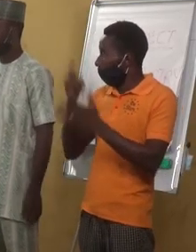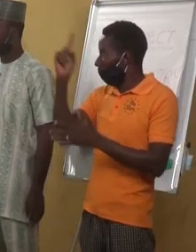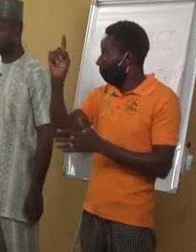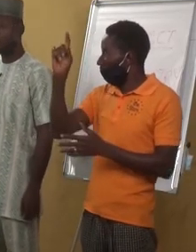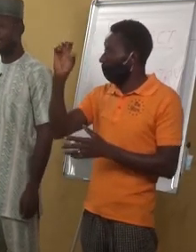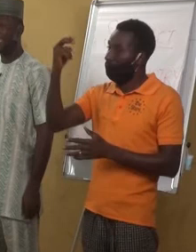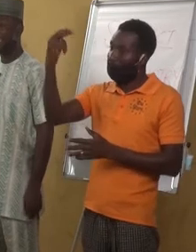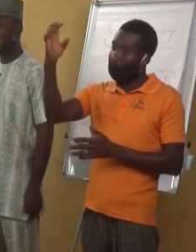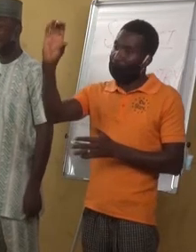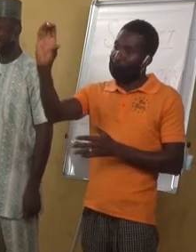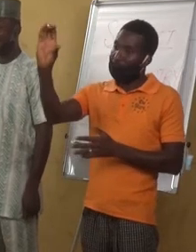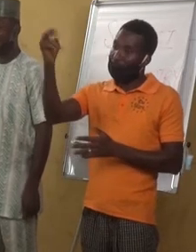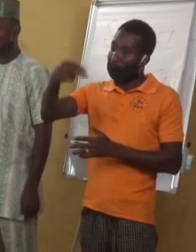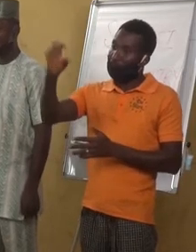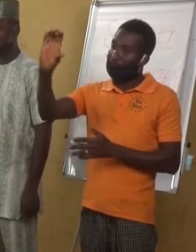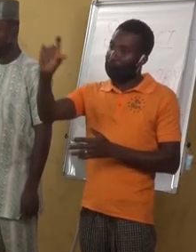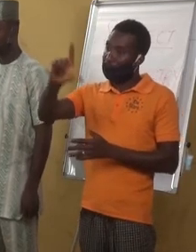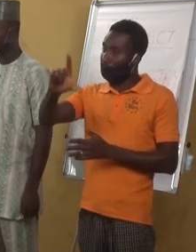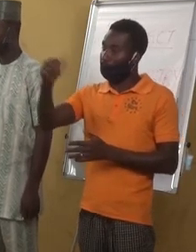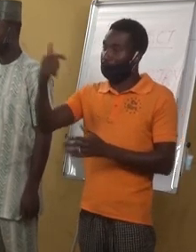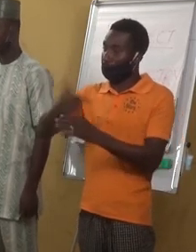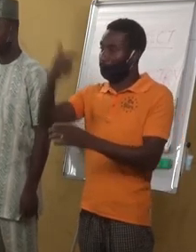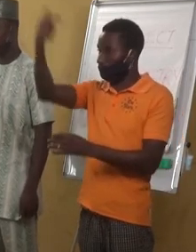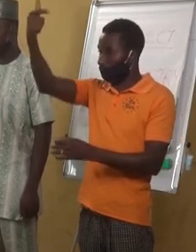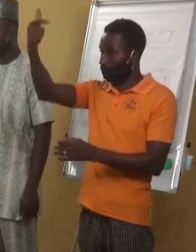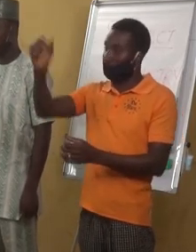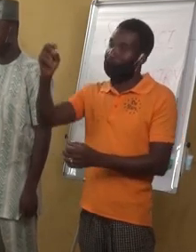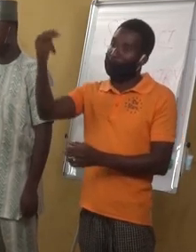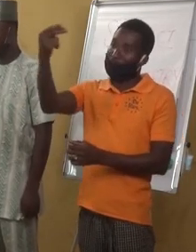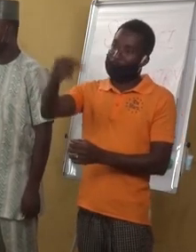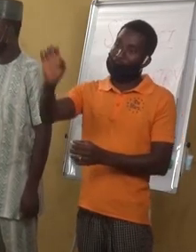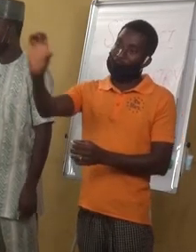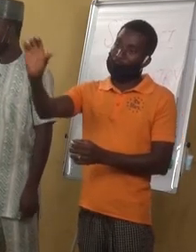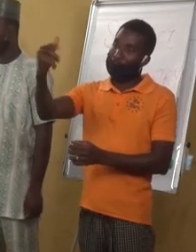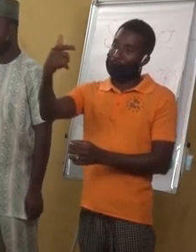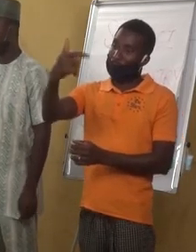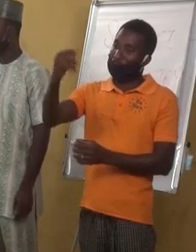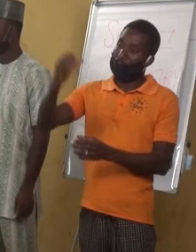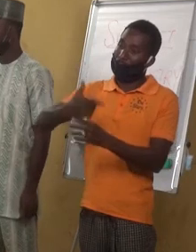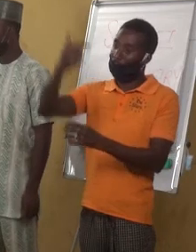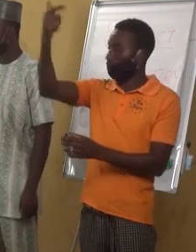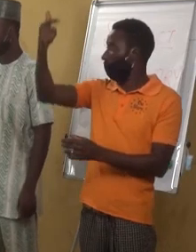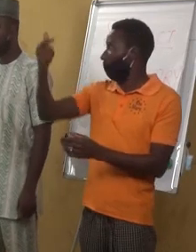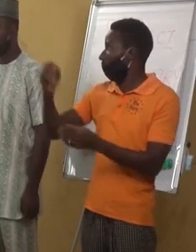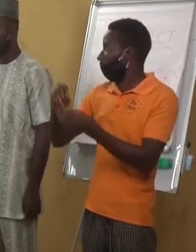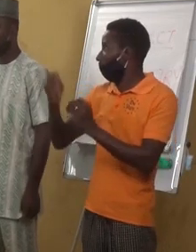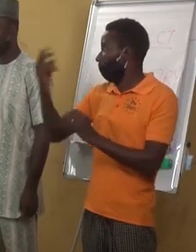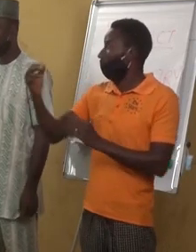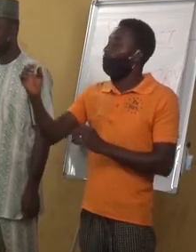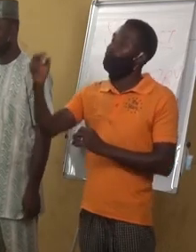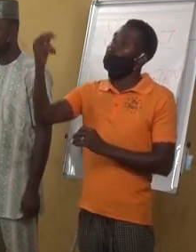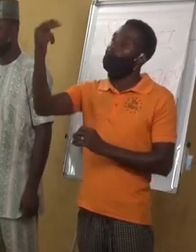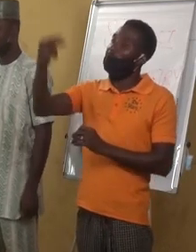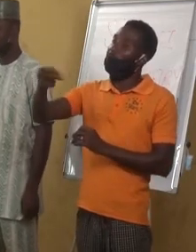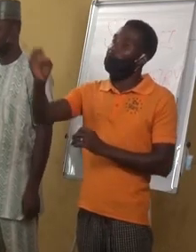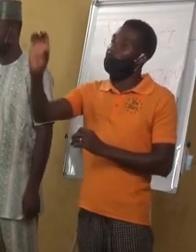is hydrochloric gas. The first one is hydrochloric gas. Then the second one is aqueous hydrochloric